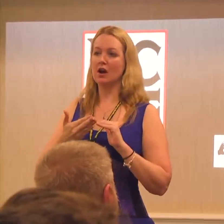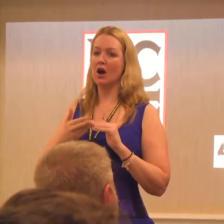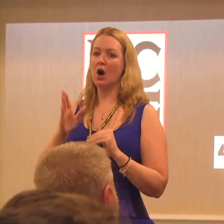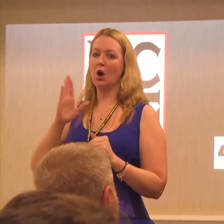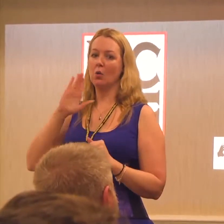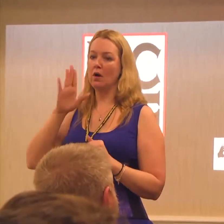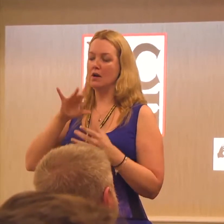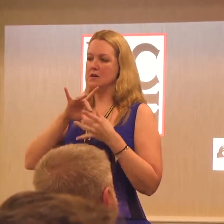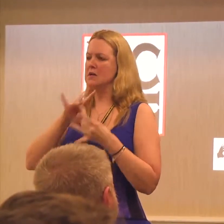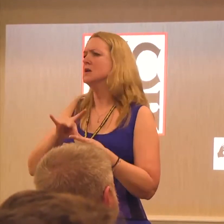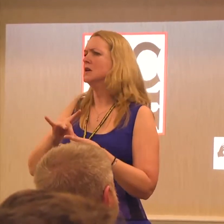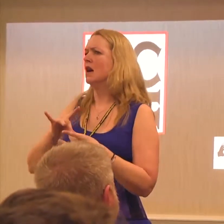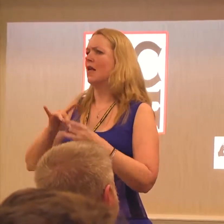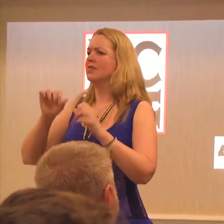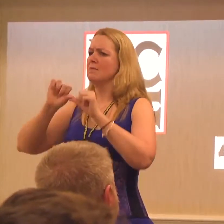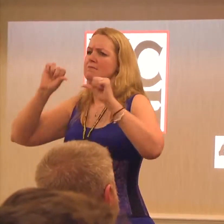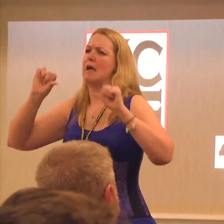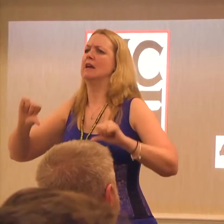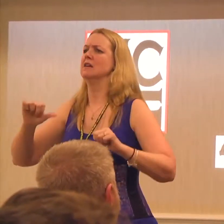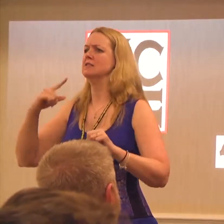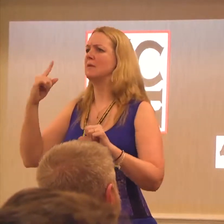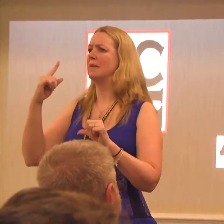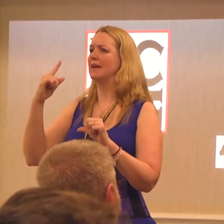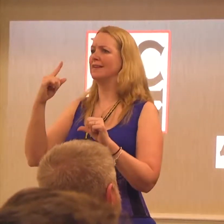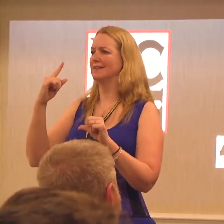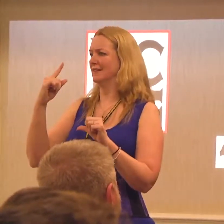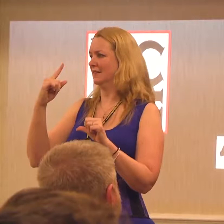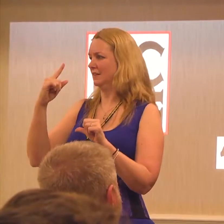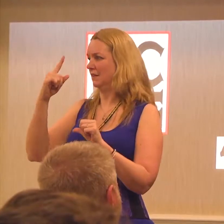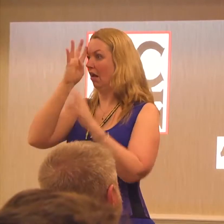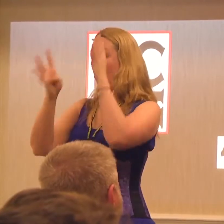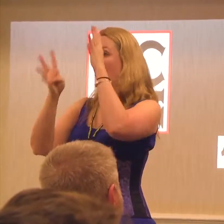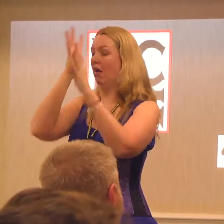history and create something that is far from the actual truth.